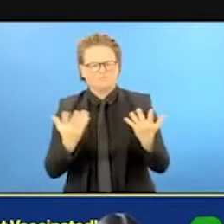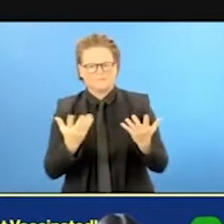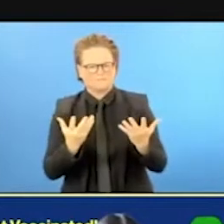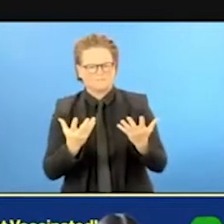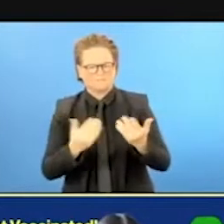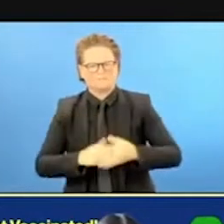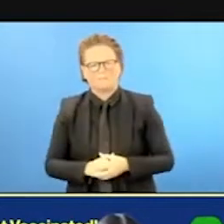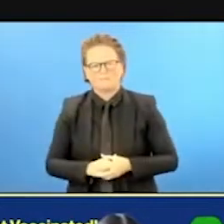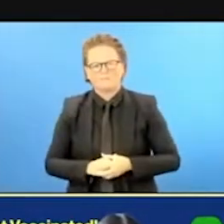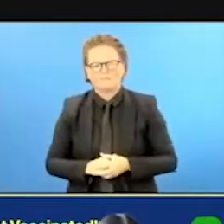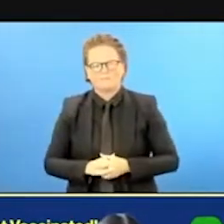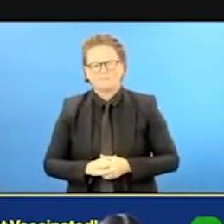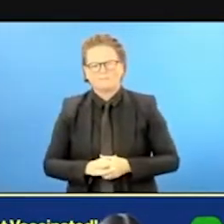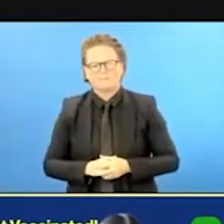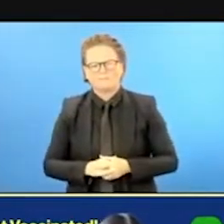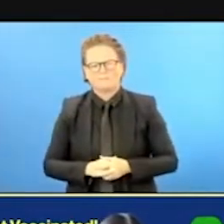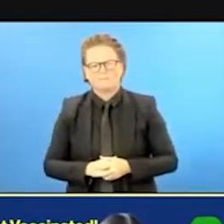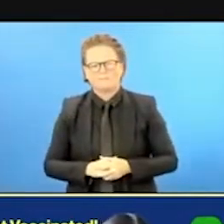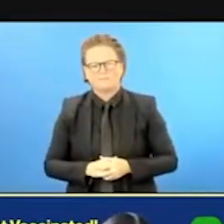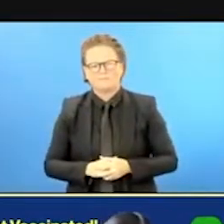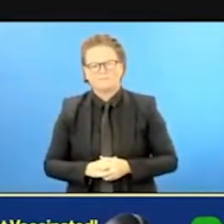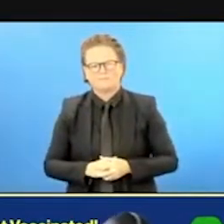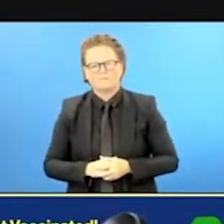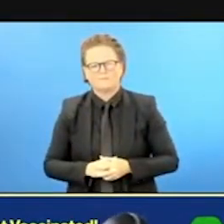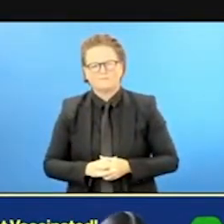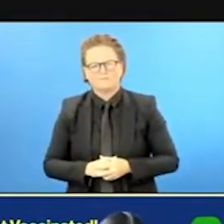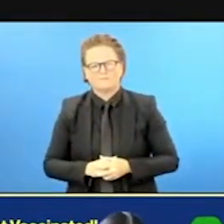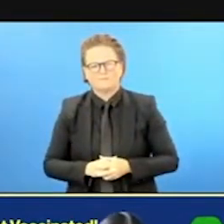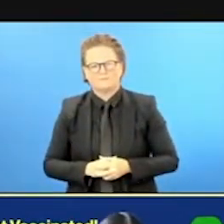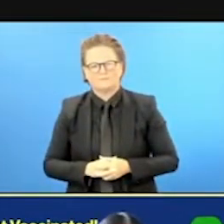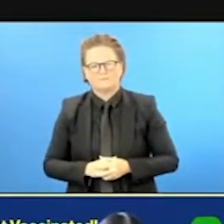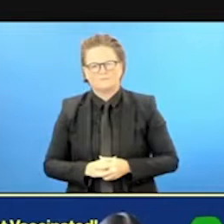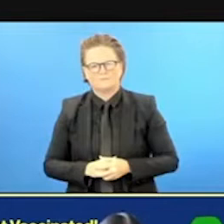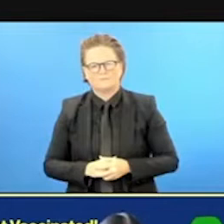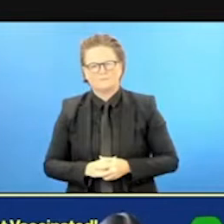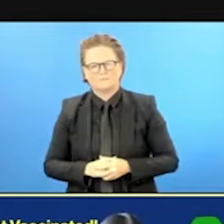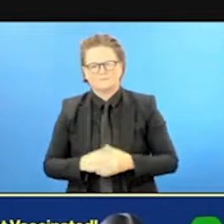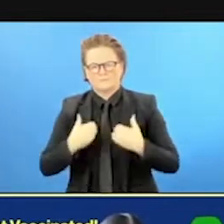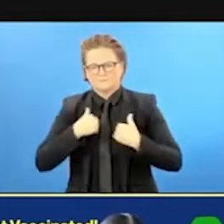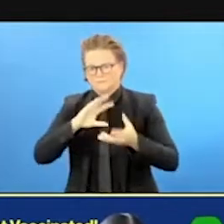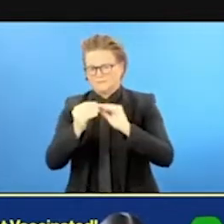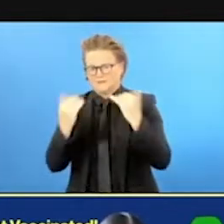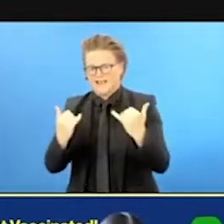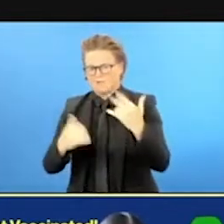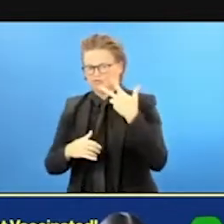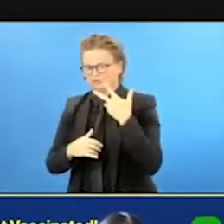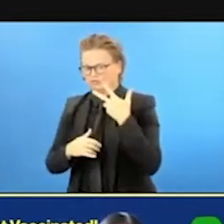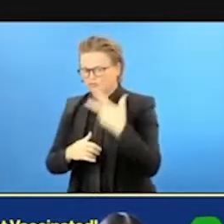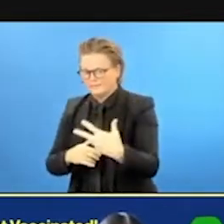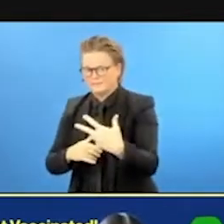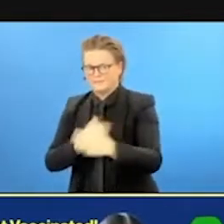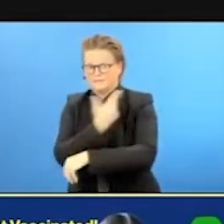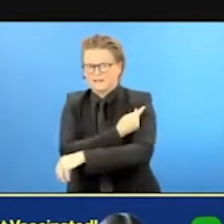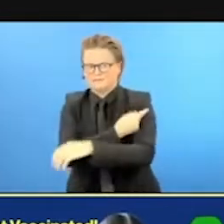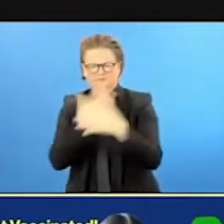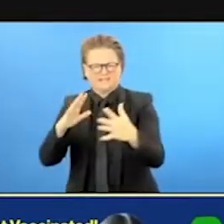This is just basically to mention that vaccines are the 3 vaccines that have been authorized by the FDA are